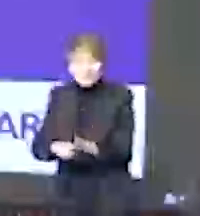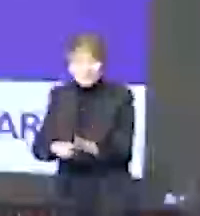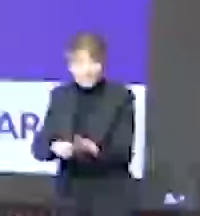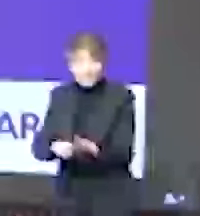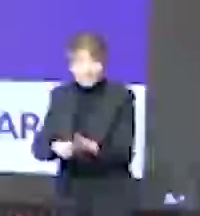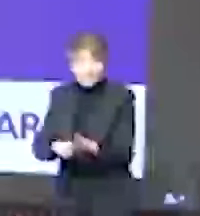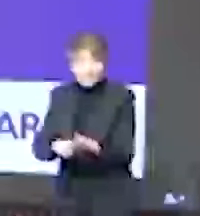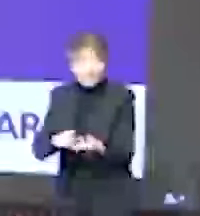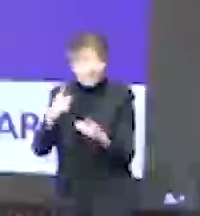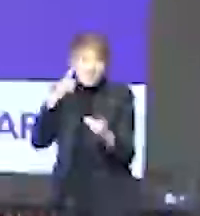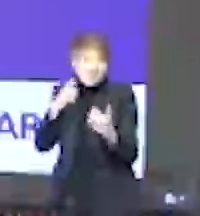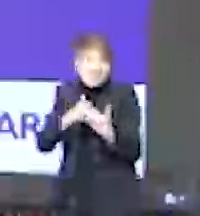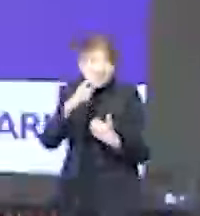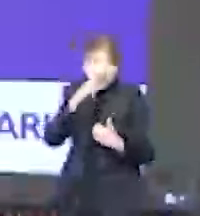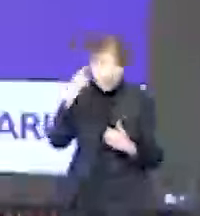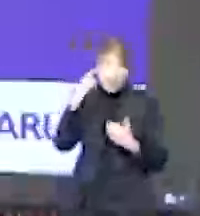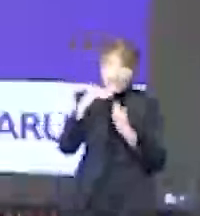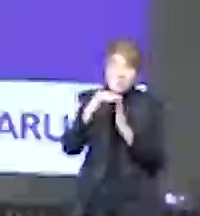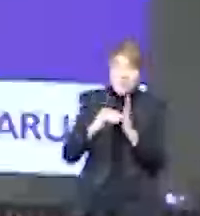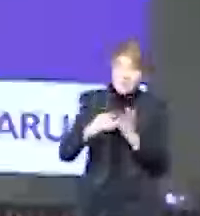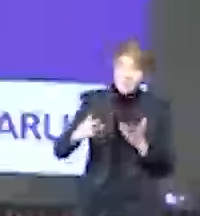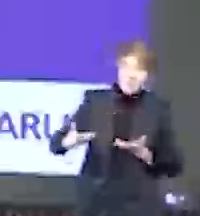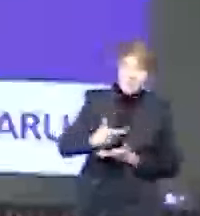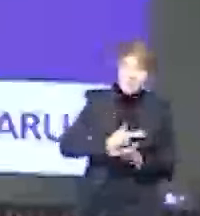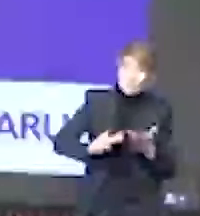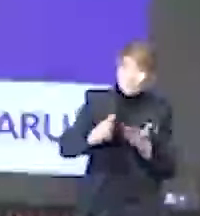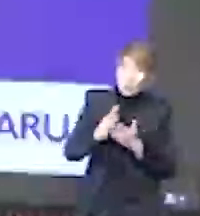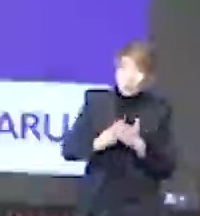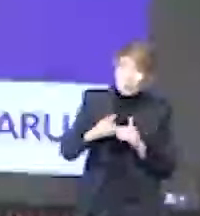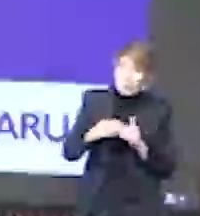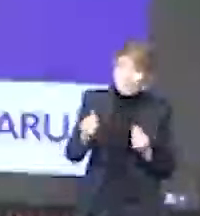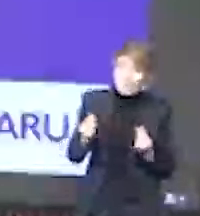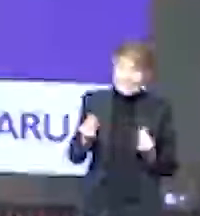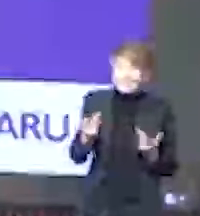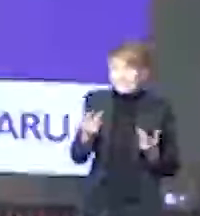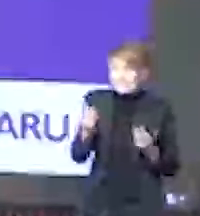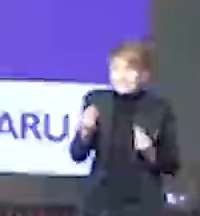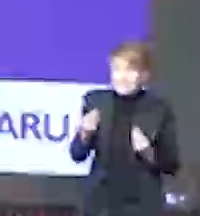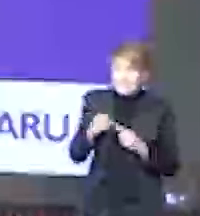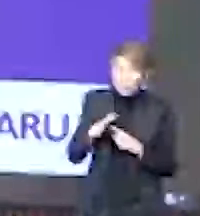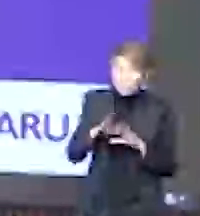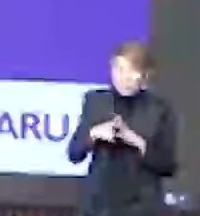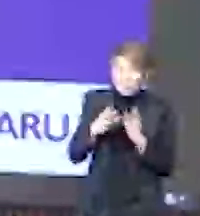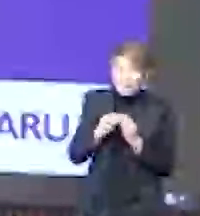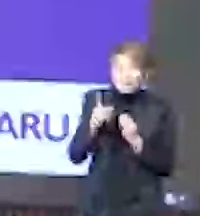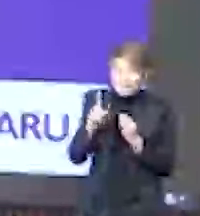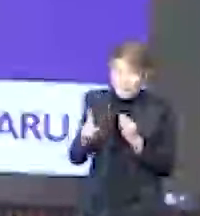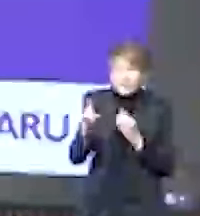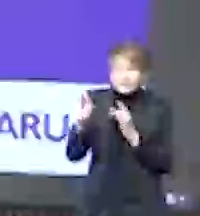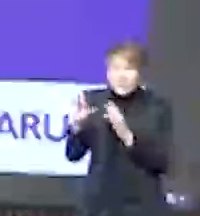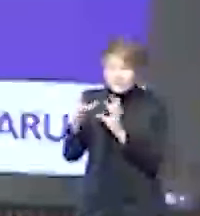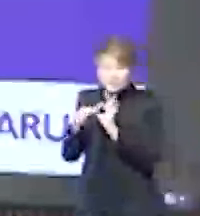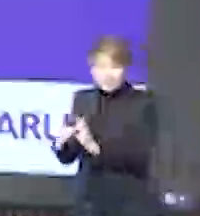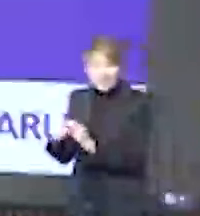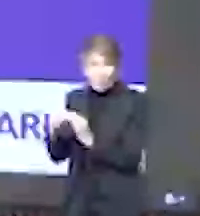I think a lot of people think that budget conversations are just about money, and money is important for everything. But it does also open the door to a